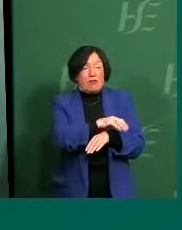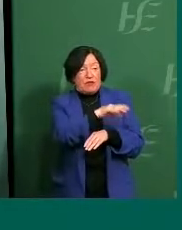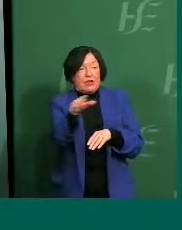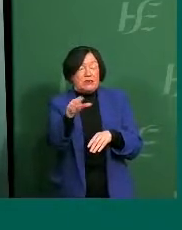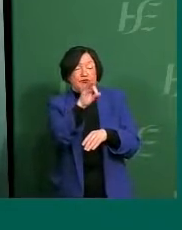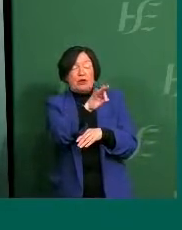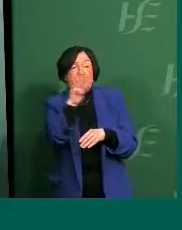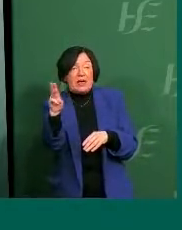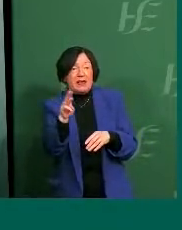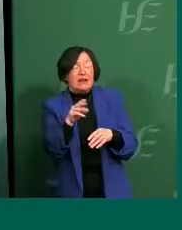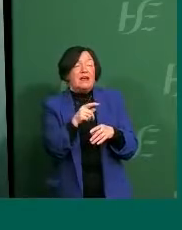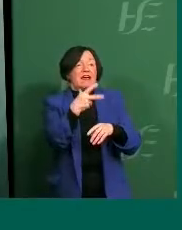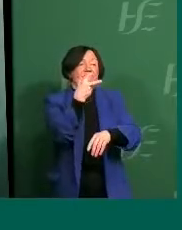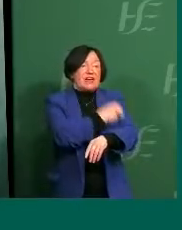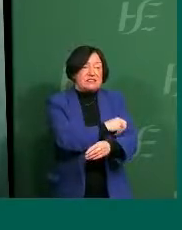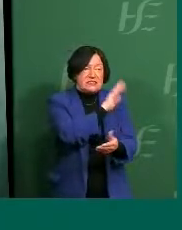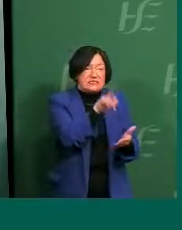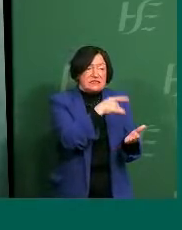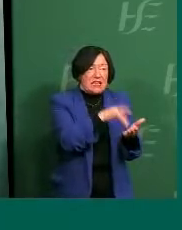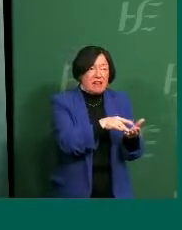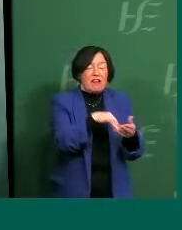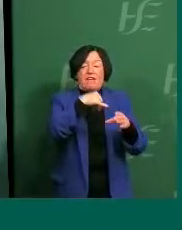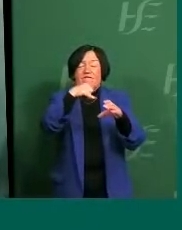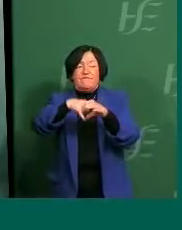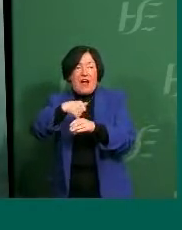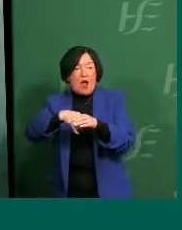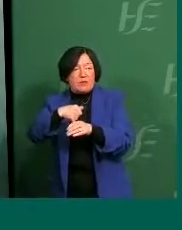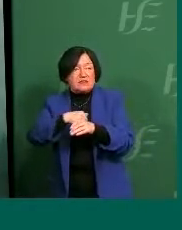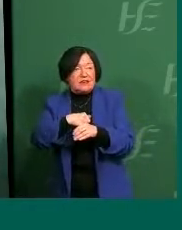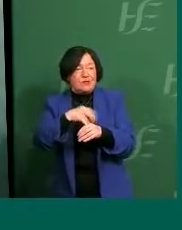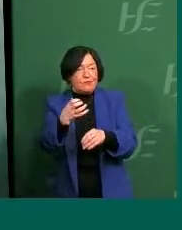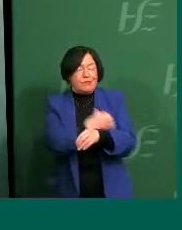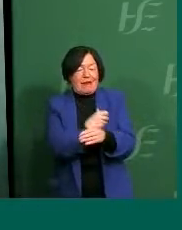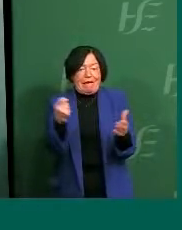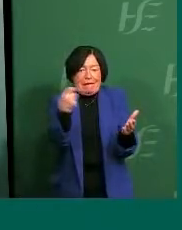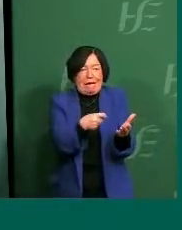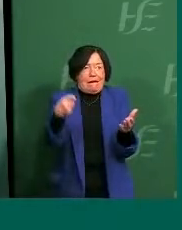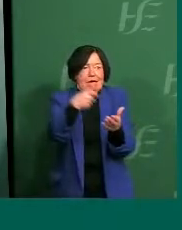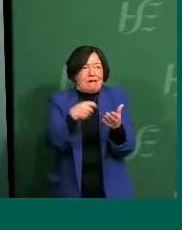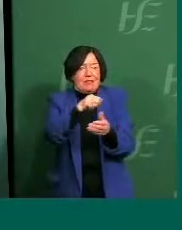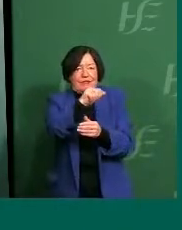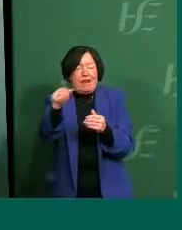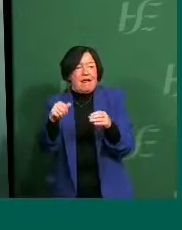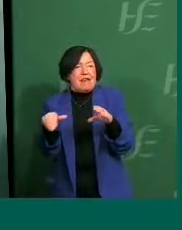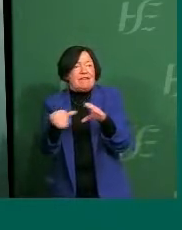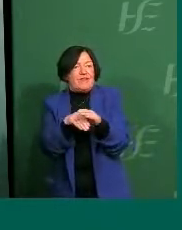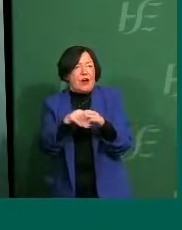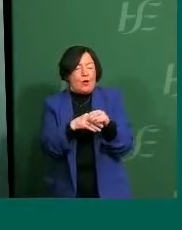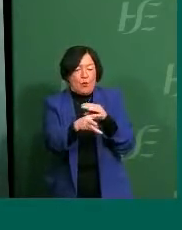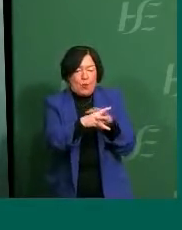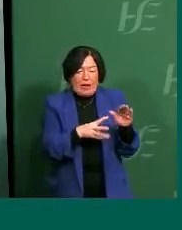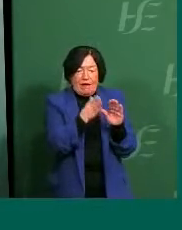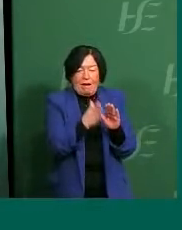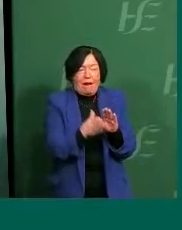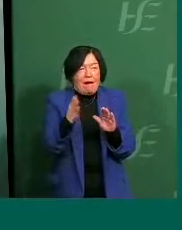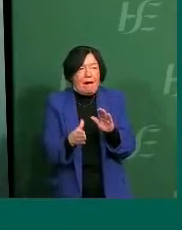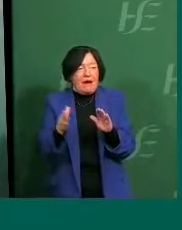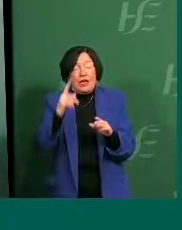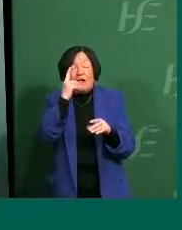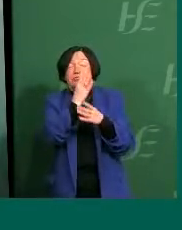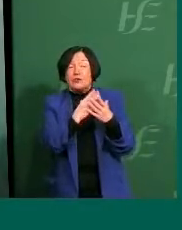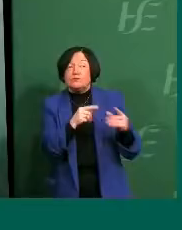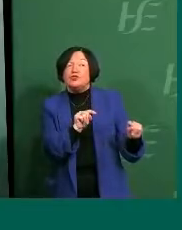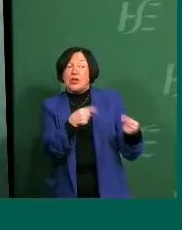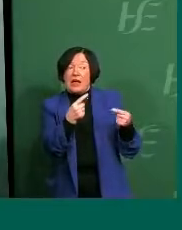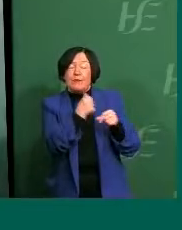general practice, our vaccine centres, and our pharmacies, who are continuing to increase their activity week on week. We know there's been some